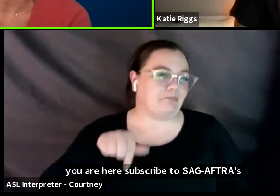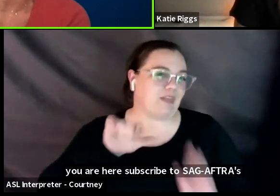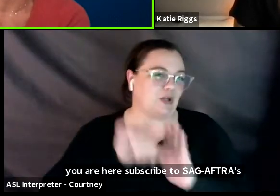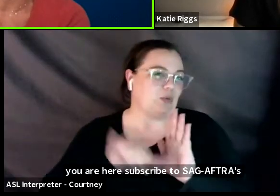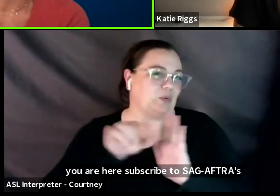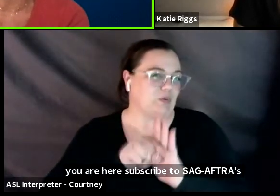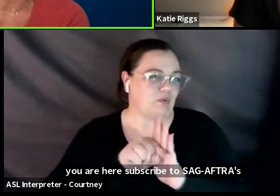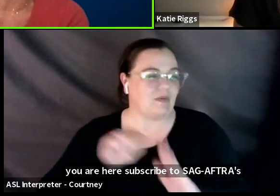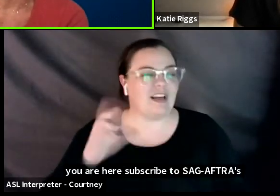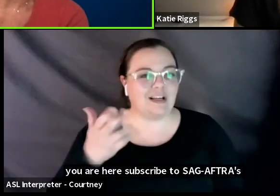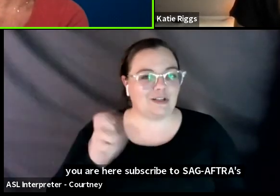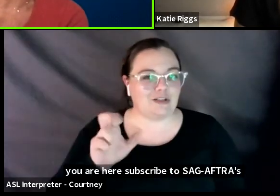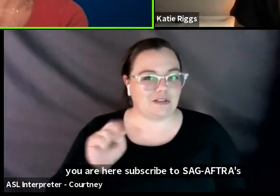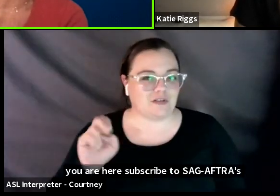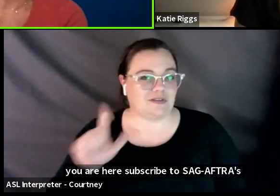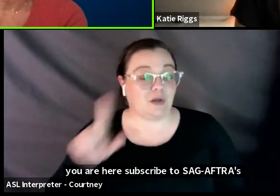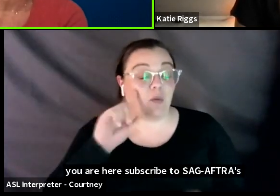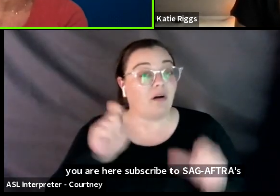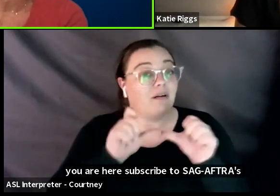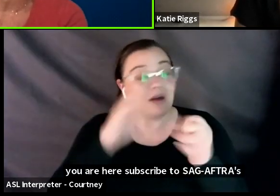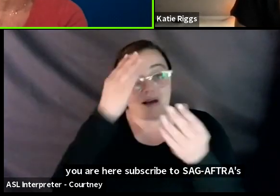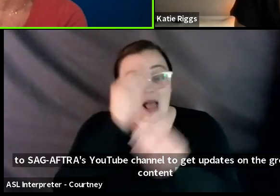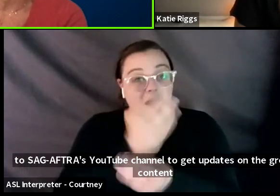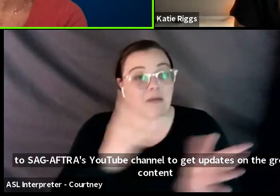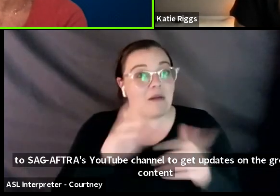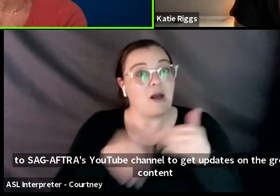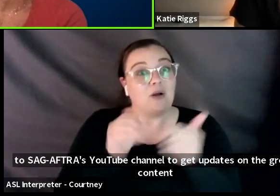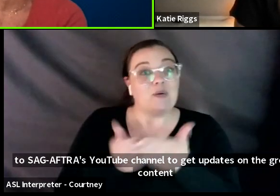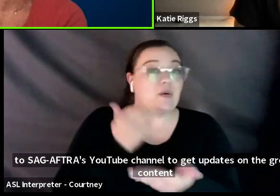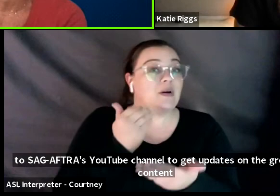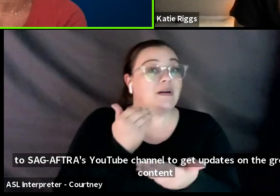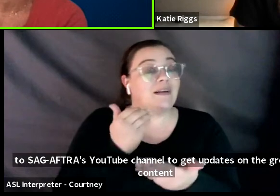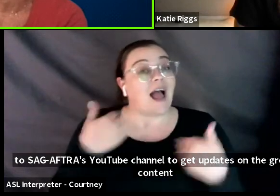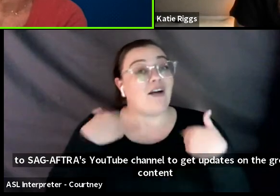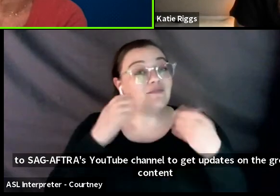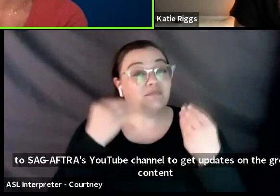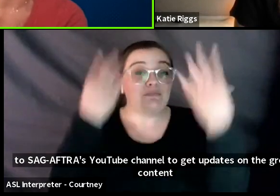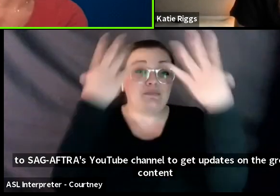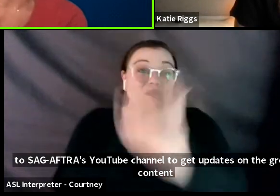content that we've been posting. And to everybody, have a beautiful, beautiful day. Thank you.